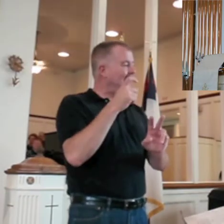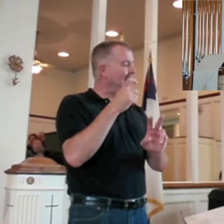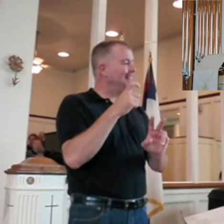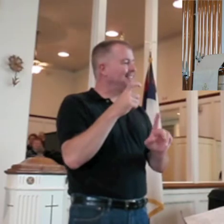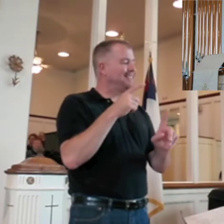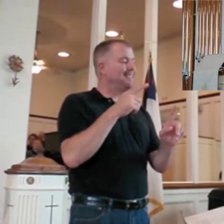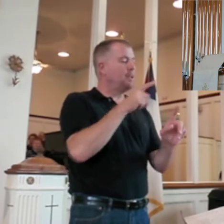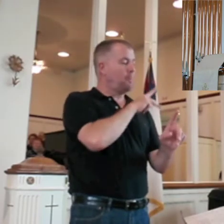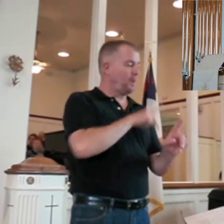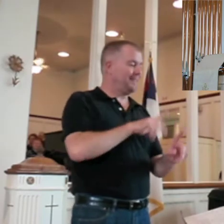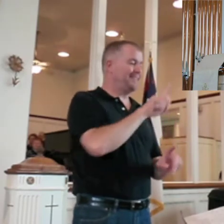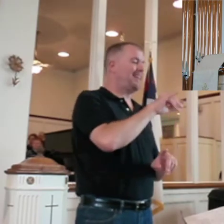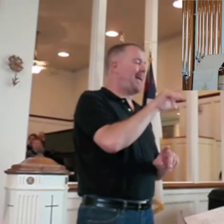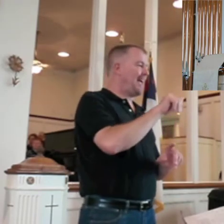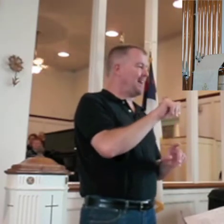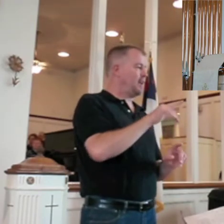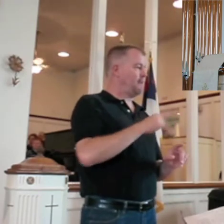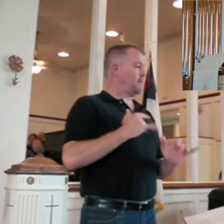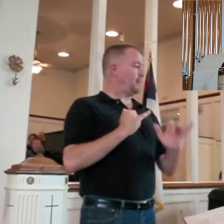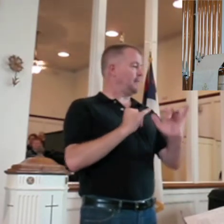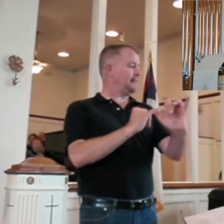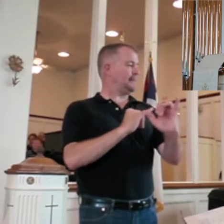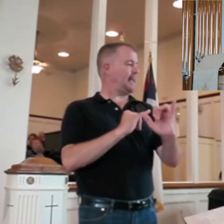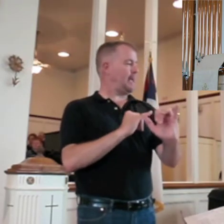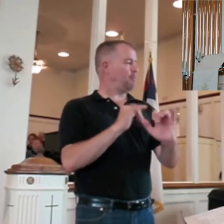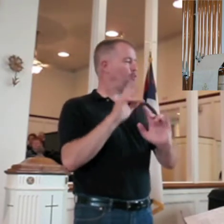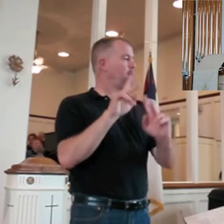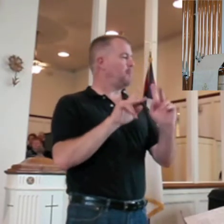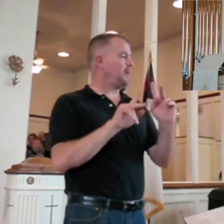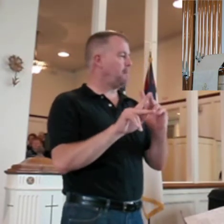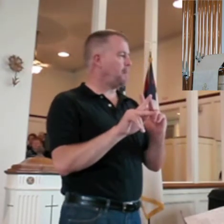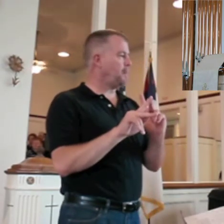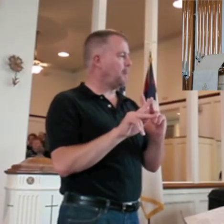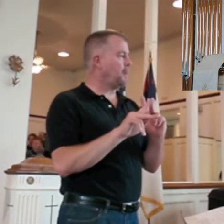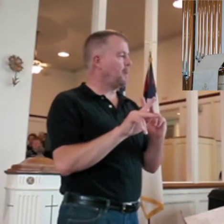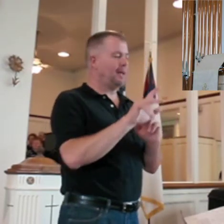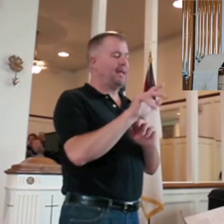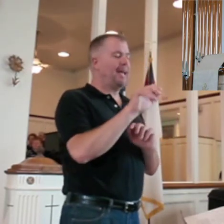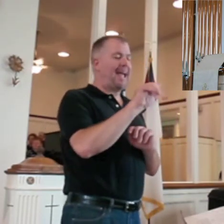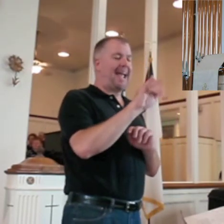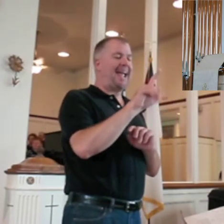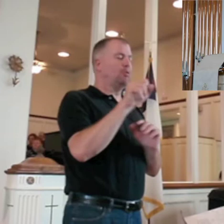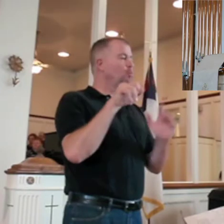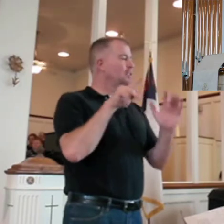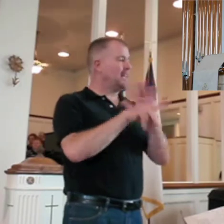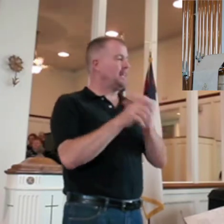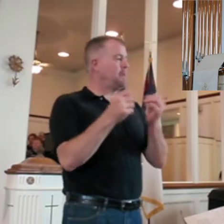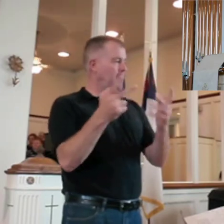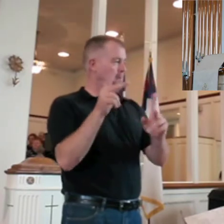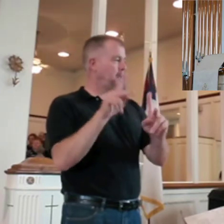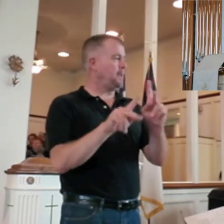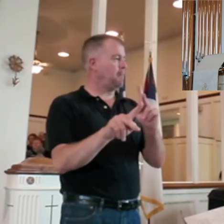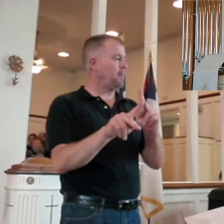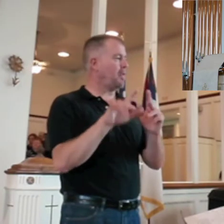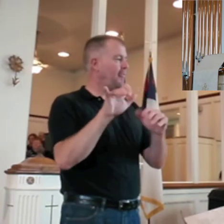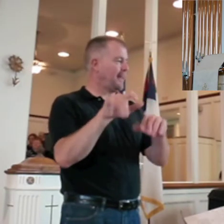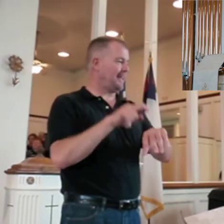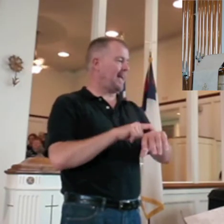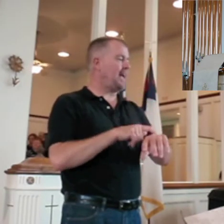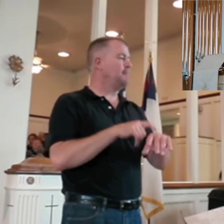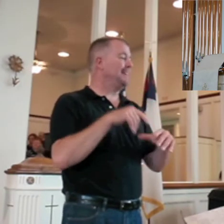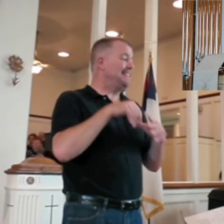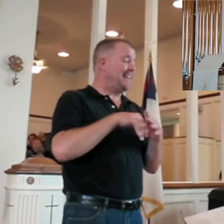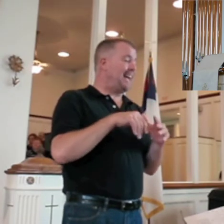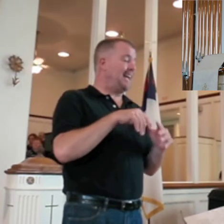became identified with her people. That is, when AIDS was tearing her subjects apart, AIDS